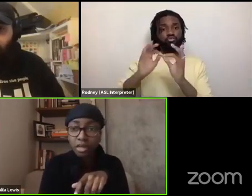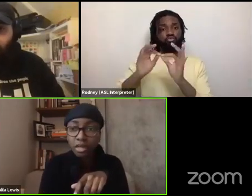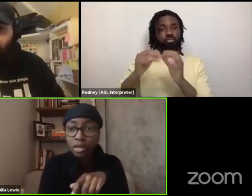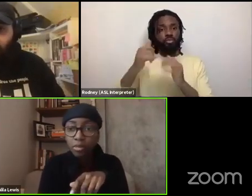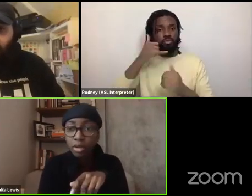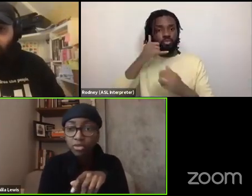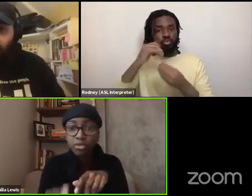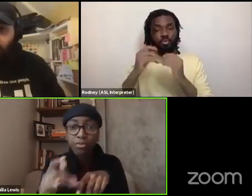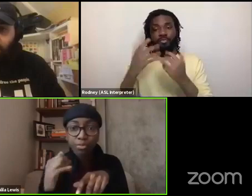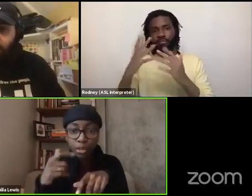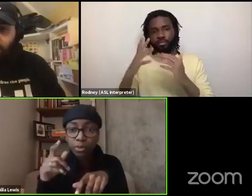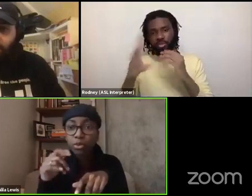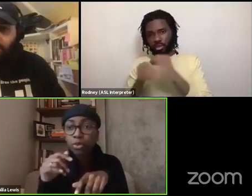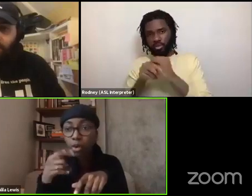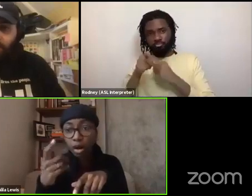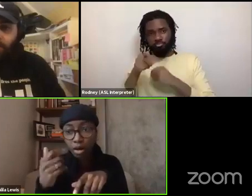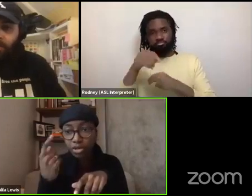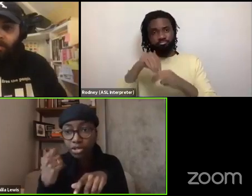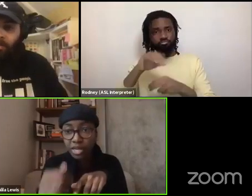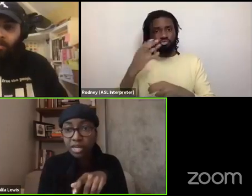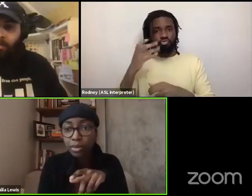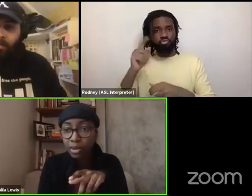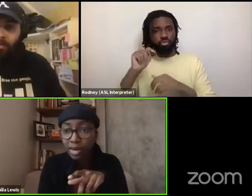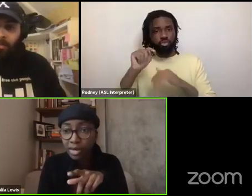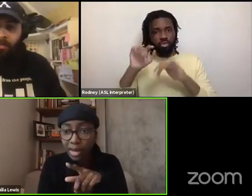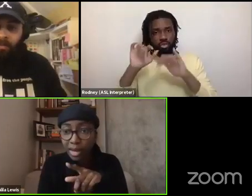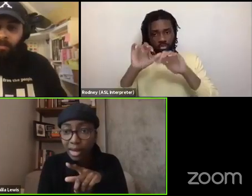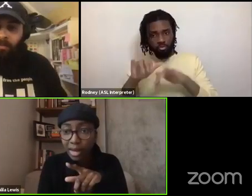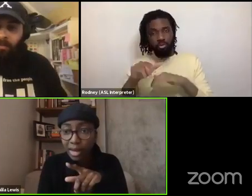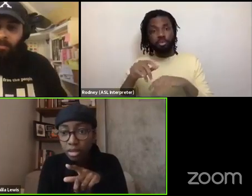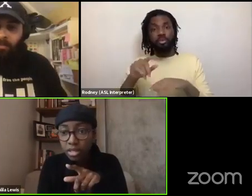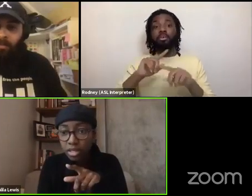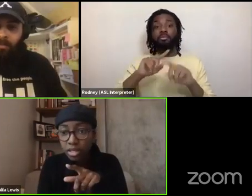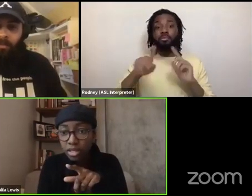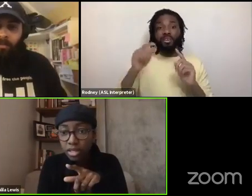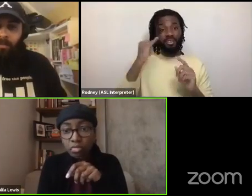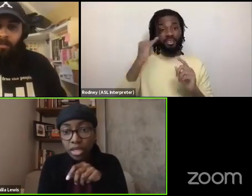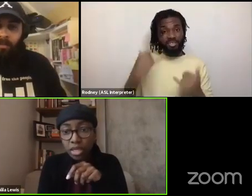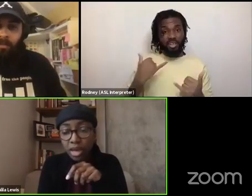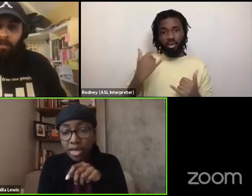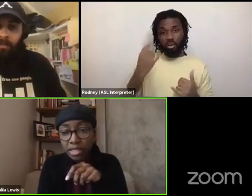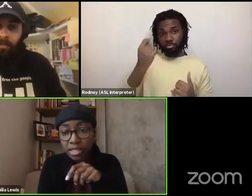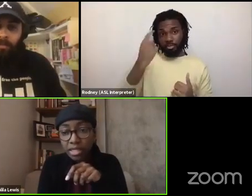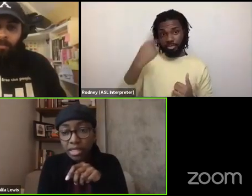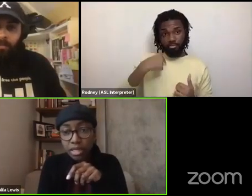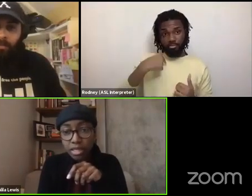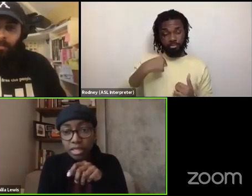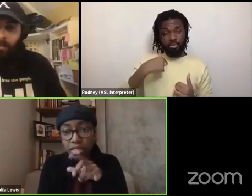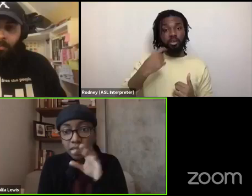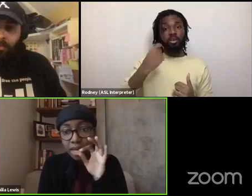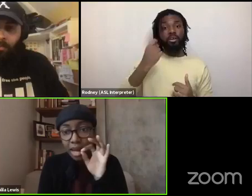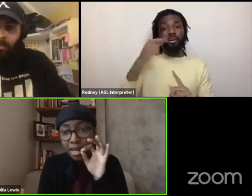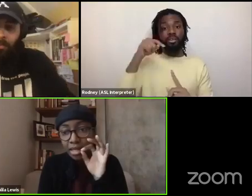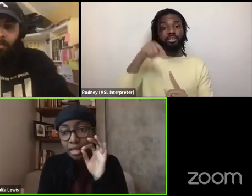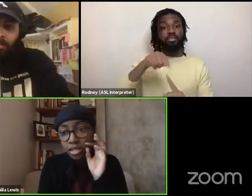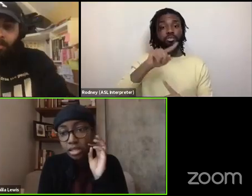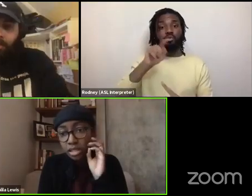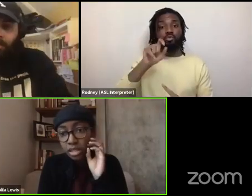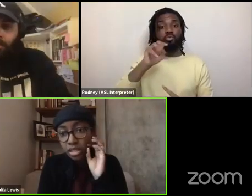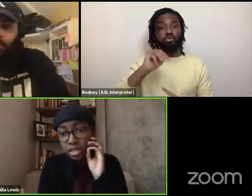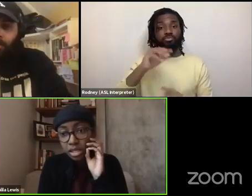again. But for people who are understanding me right now, the Zoom meeting ID is